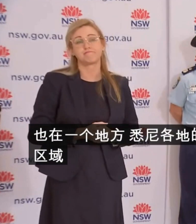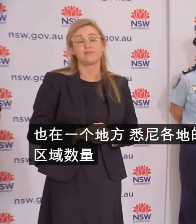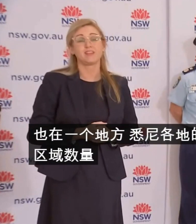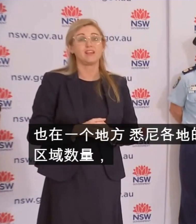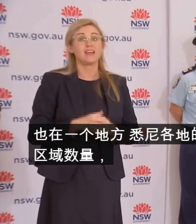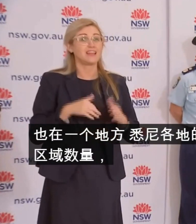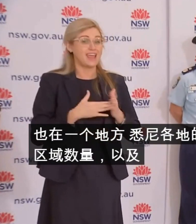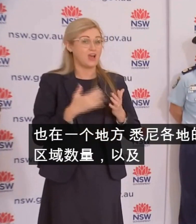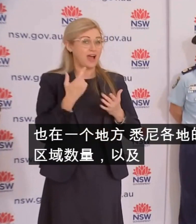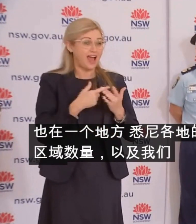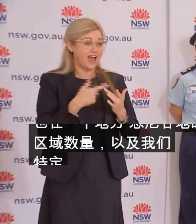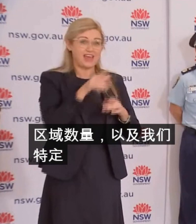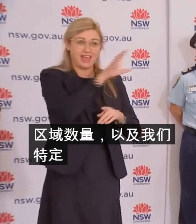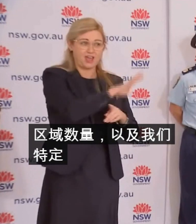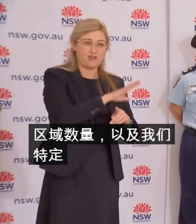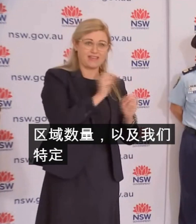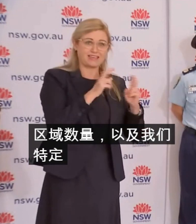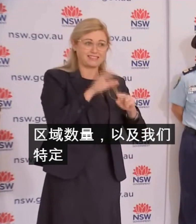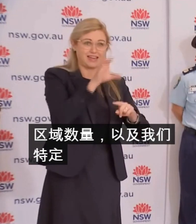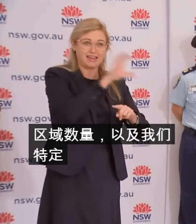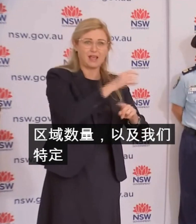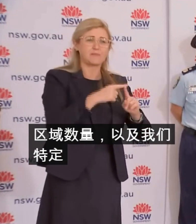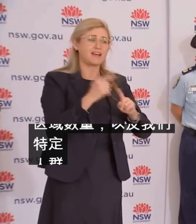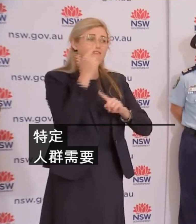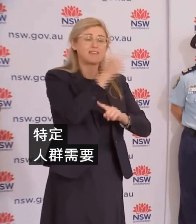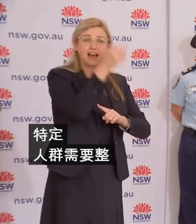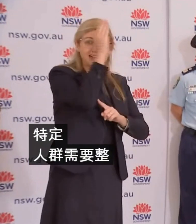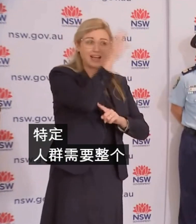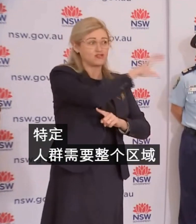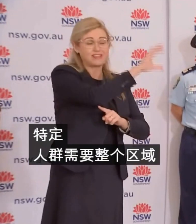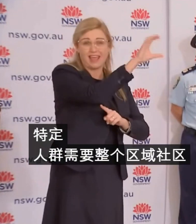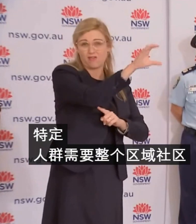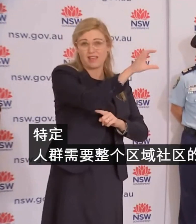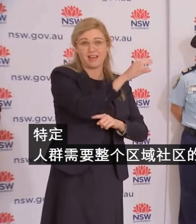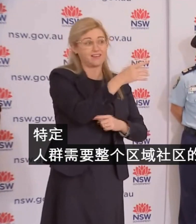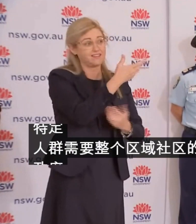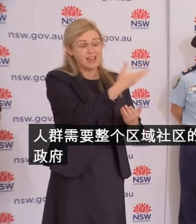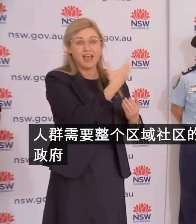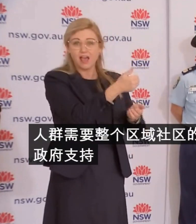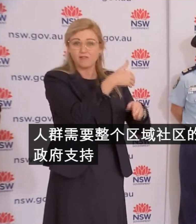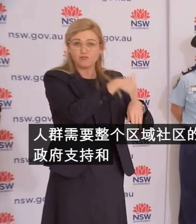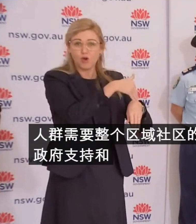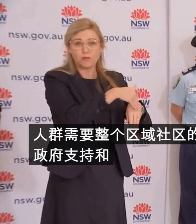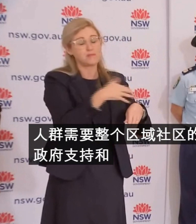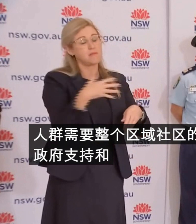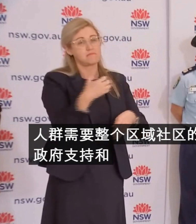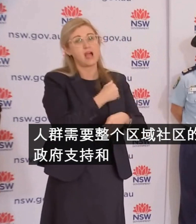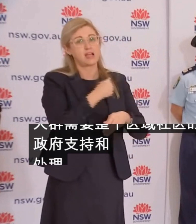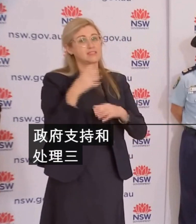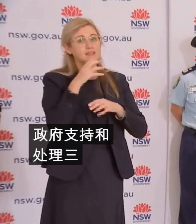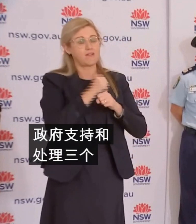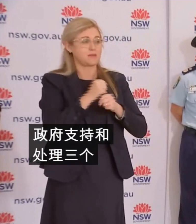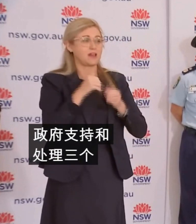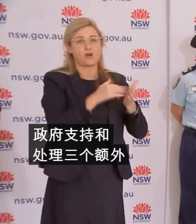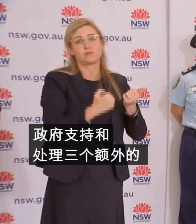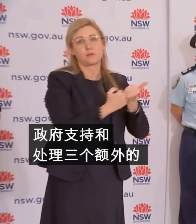government areas across Sydney, but also in our regional communities where specific populations need that whole of government support and approach.